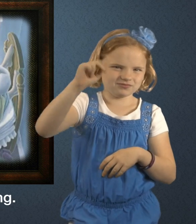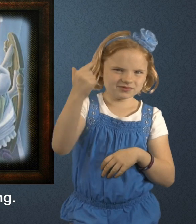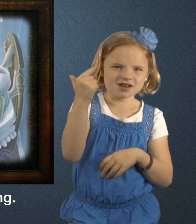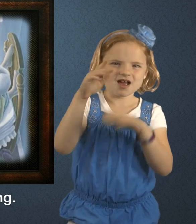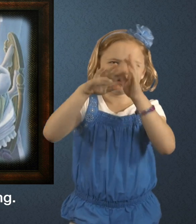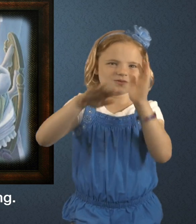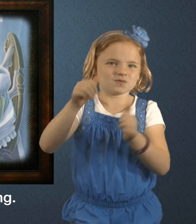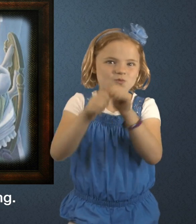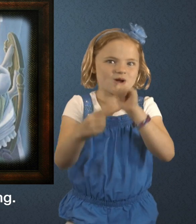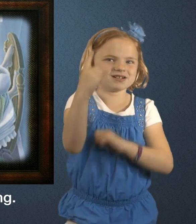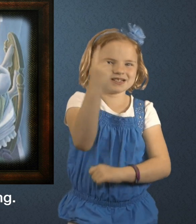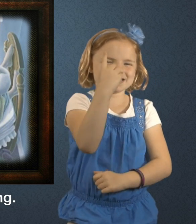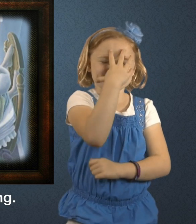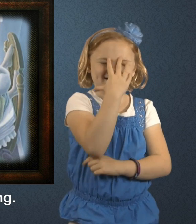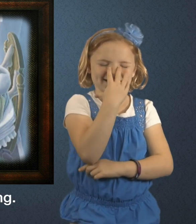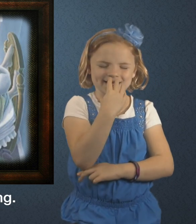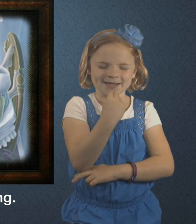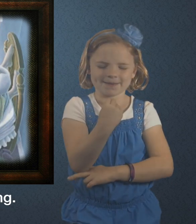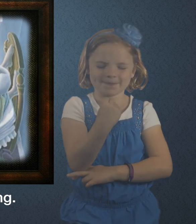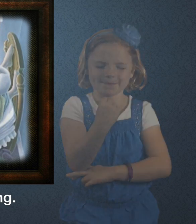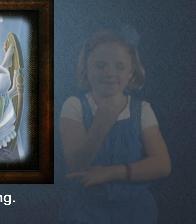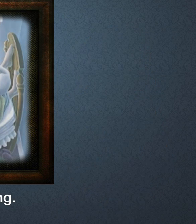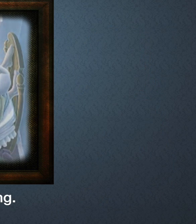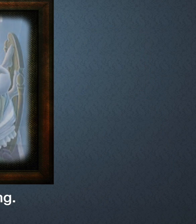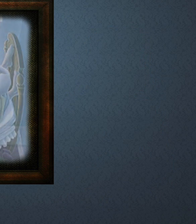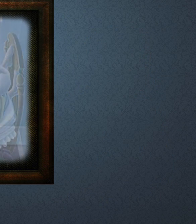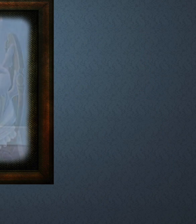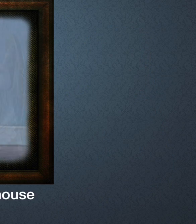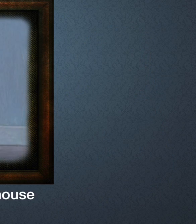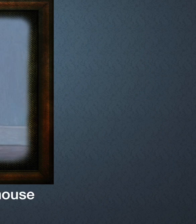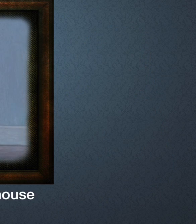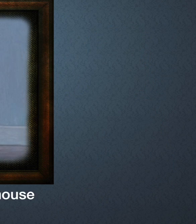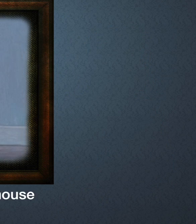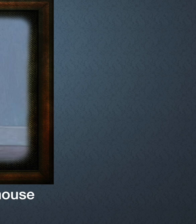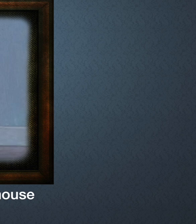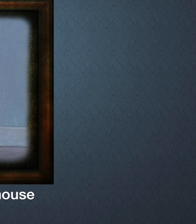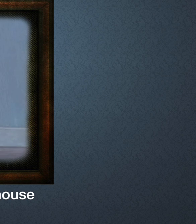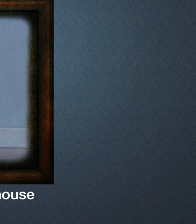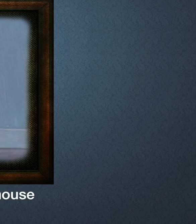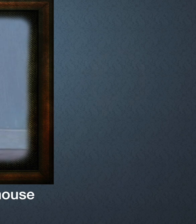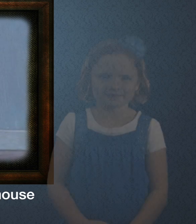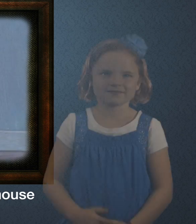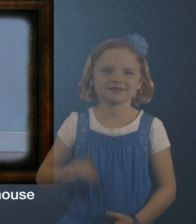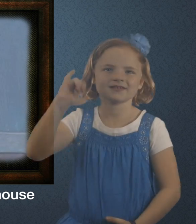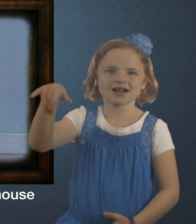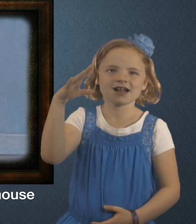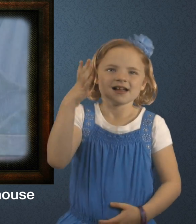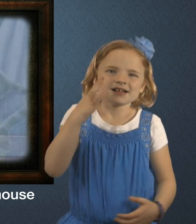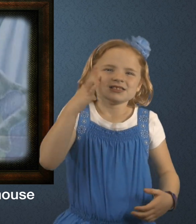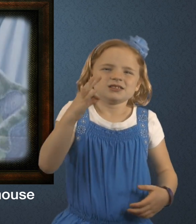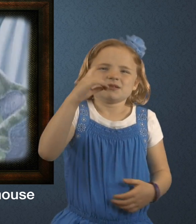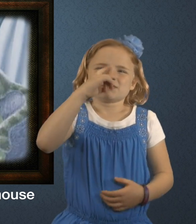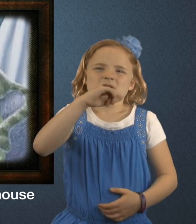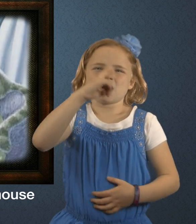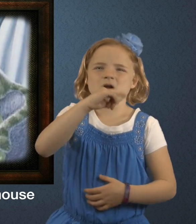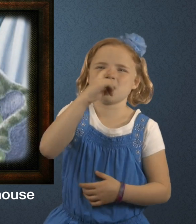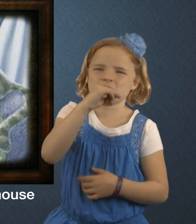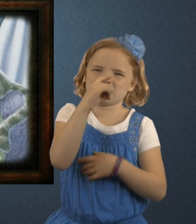everyone is sleeping. And on that cat, there is a mouse, on